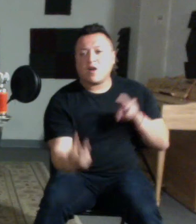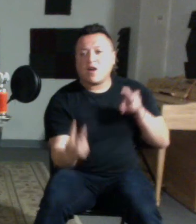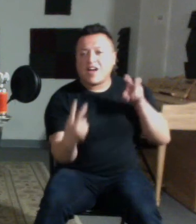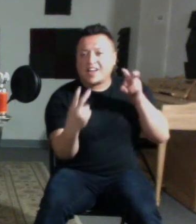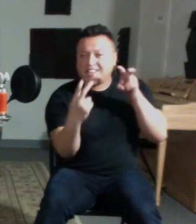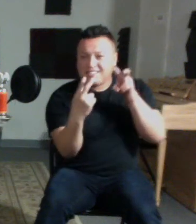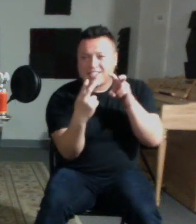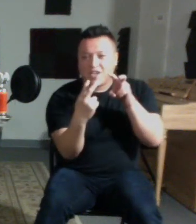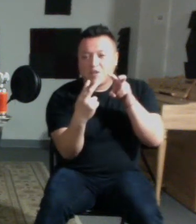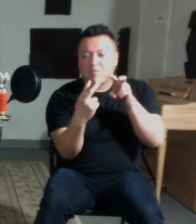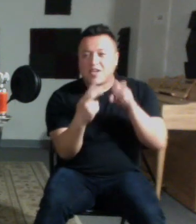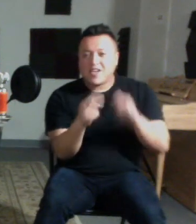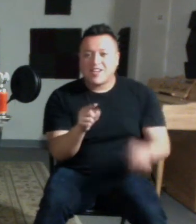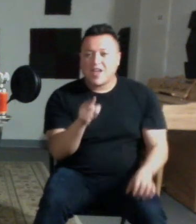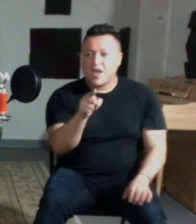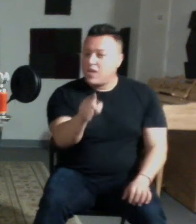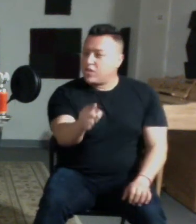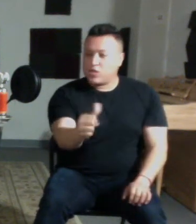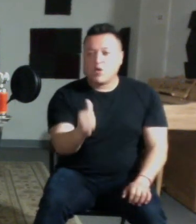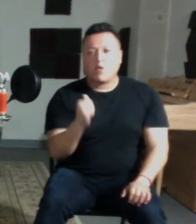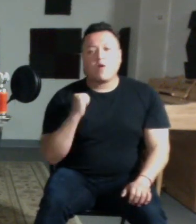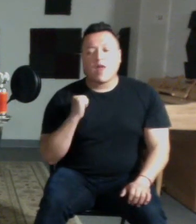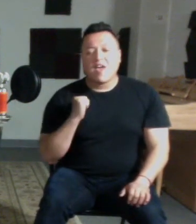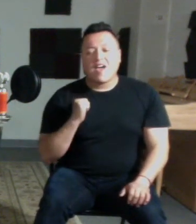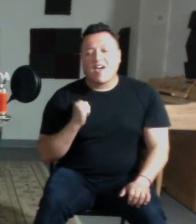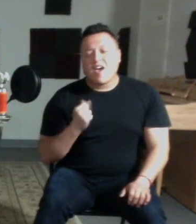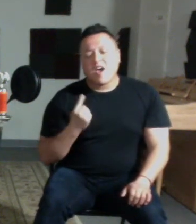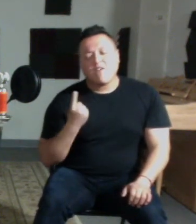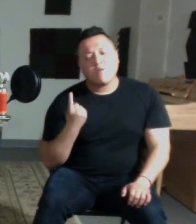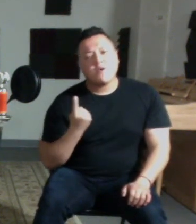our eyes meet. You won't ever be